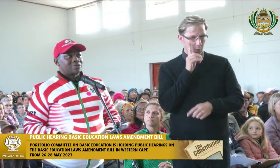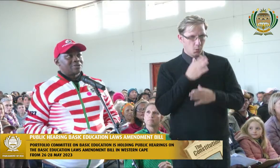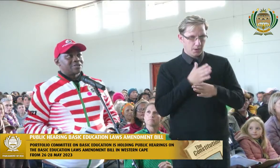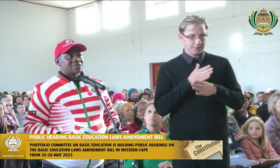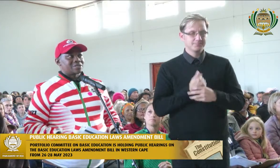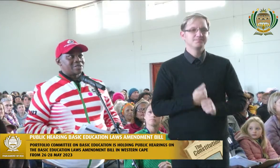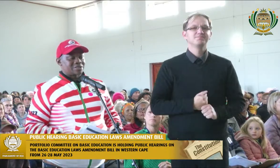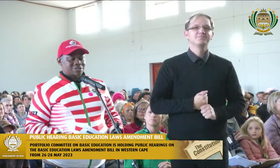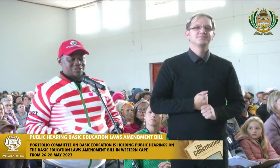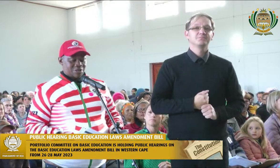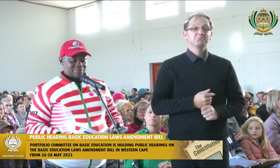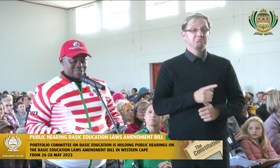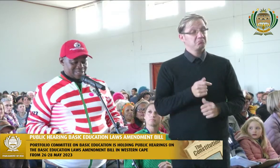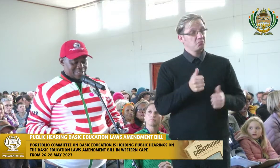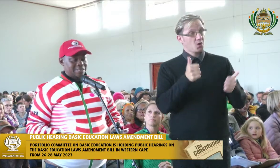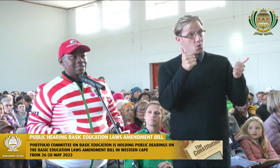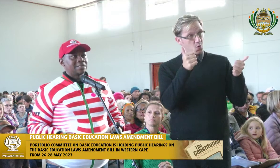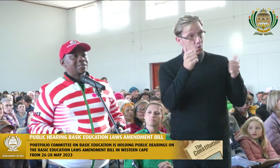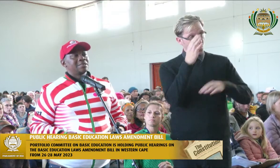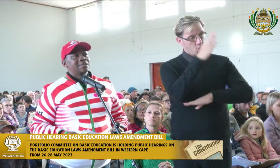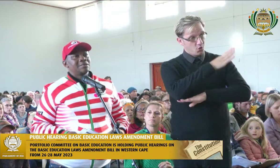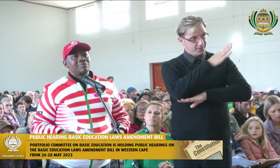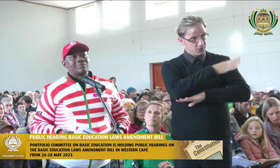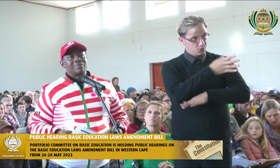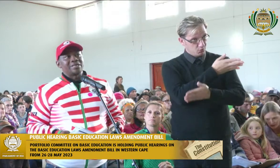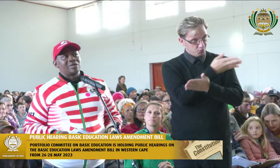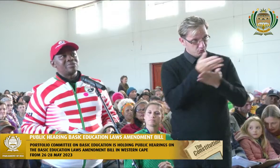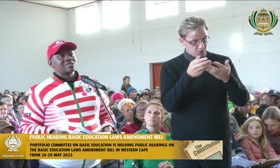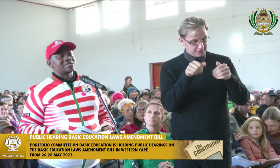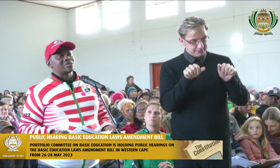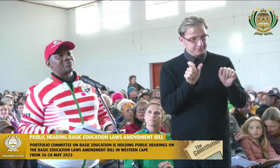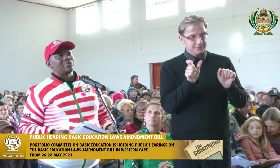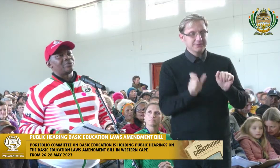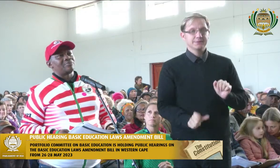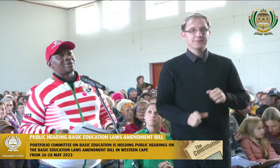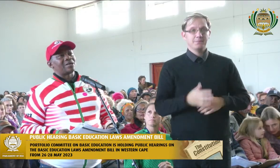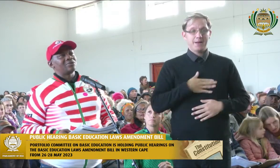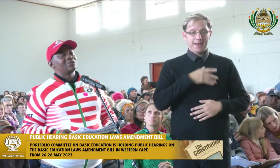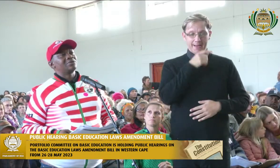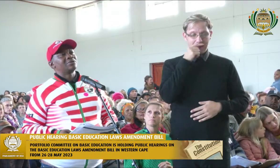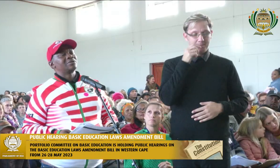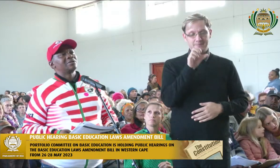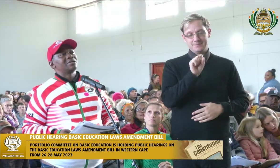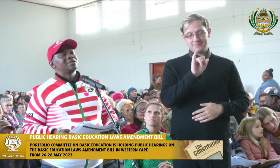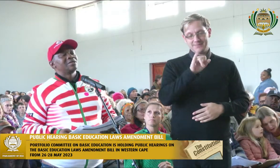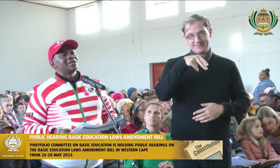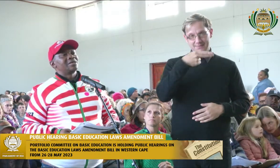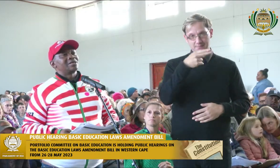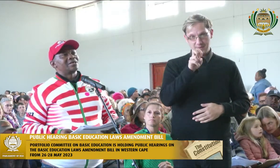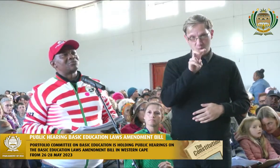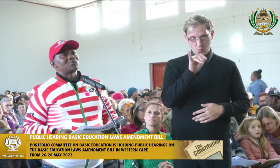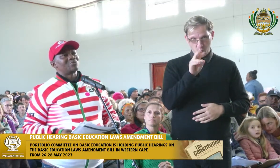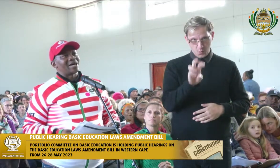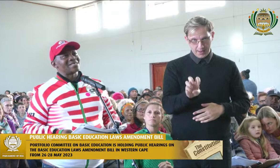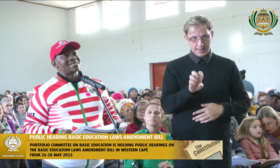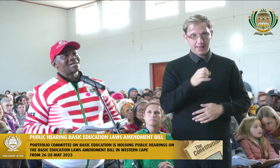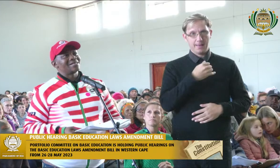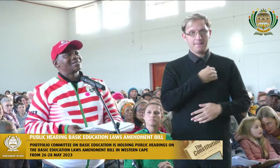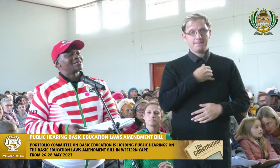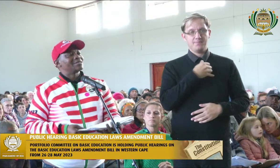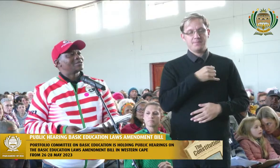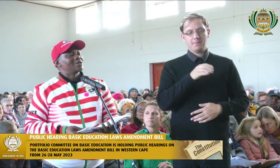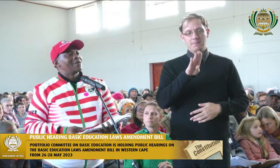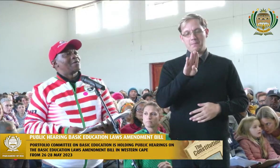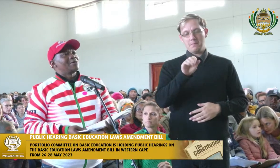Good afternoon, Chairperson. My name is Simpiwe Mpalo from